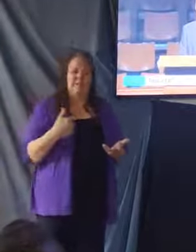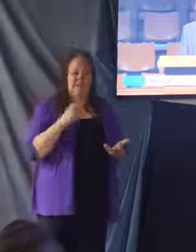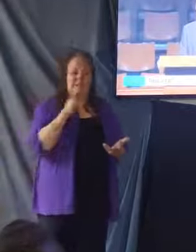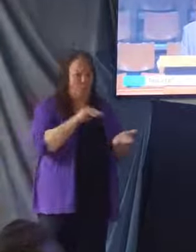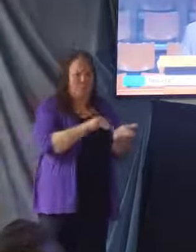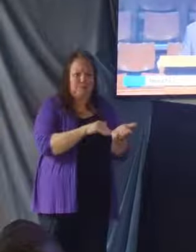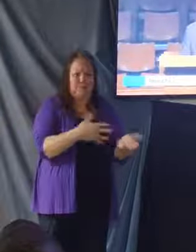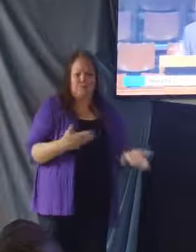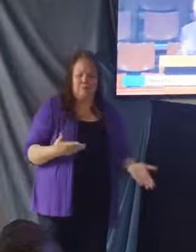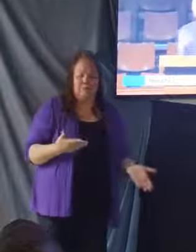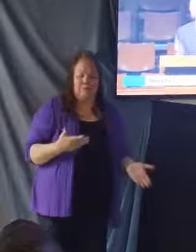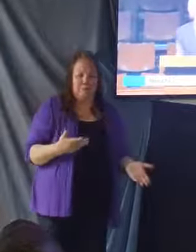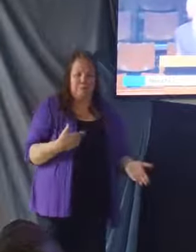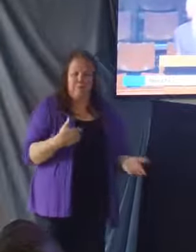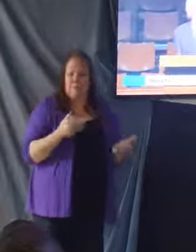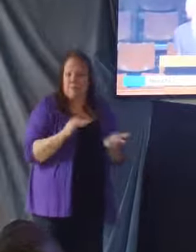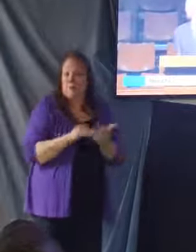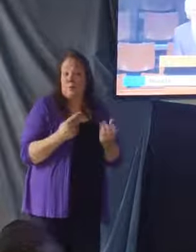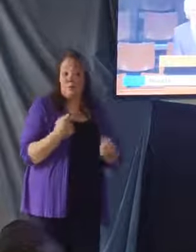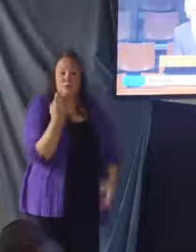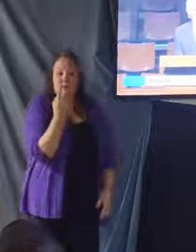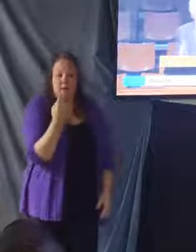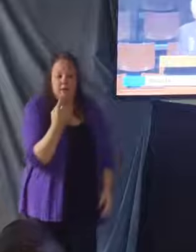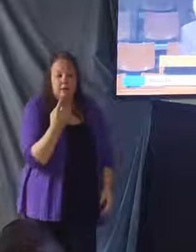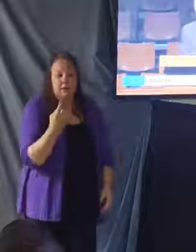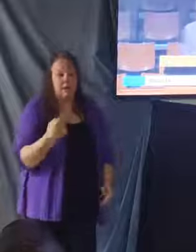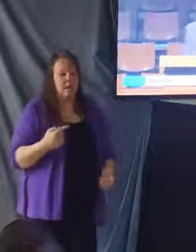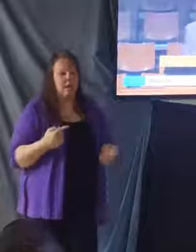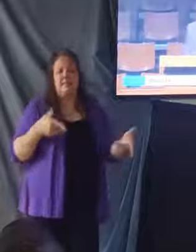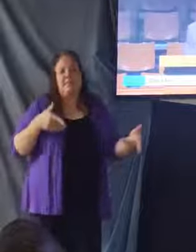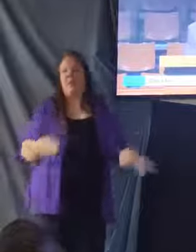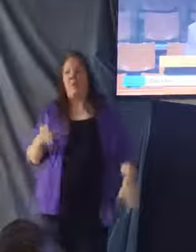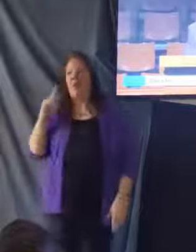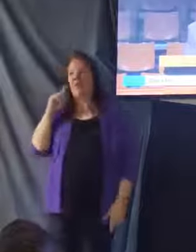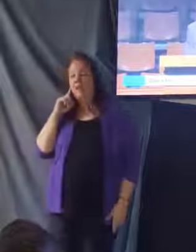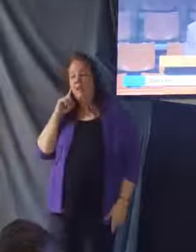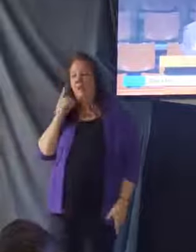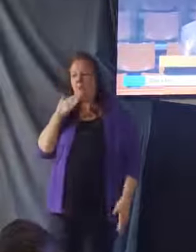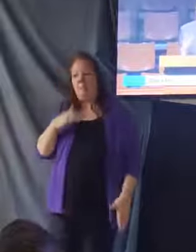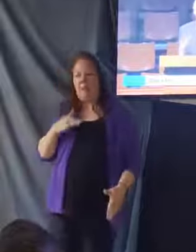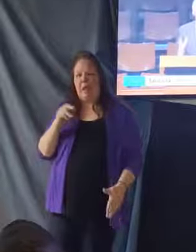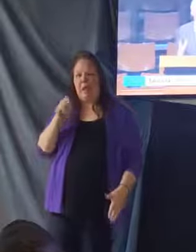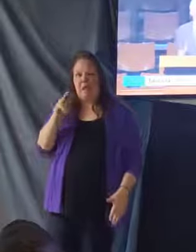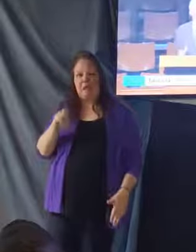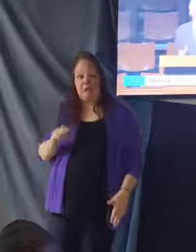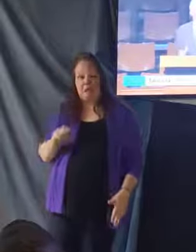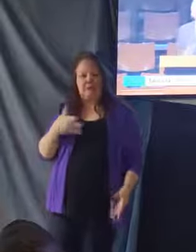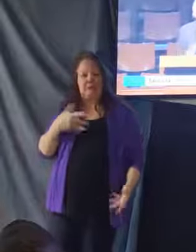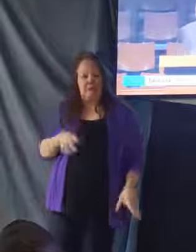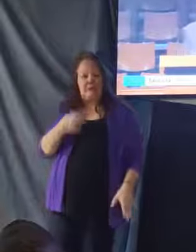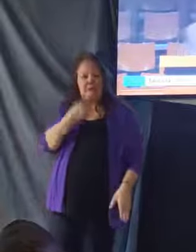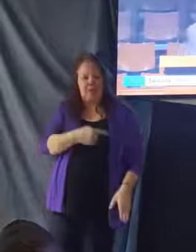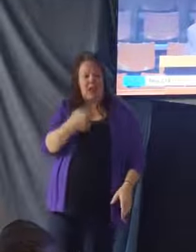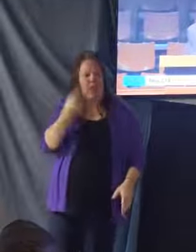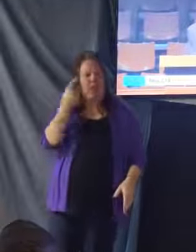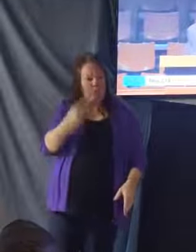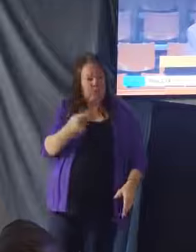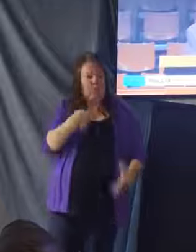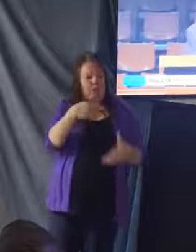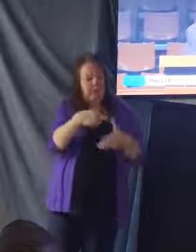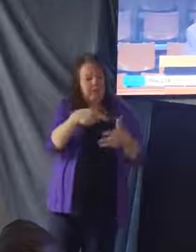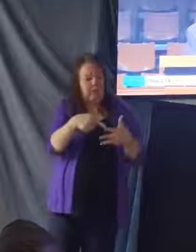doctor. Maybe he could have done something. Yeah, but they wouldn't want to hear bad news. They wouldn't want me to tell them, look, we're going to do